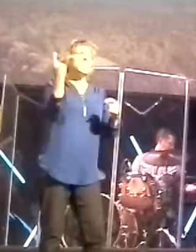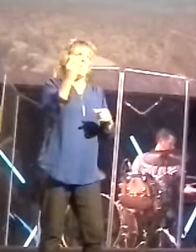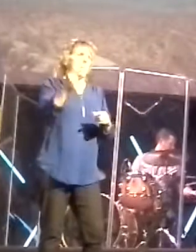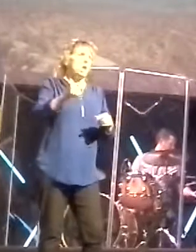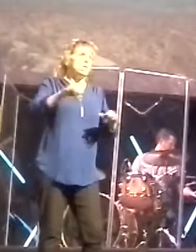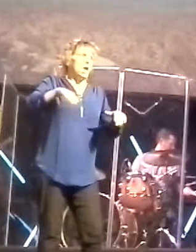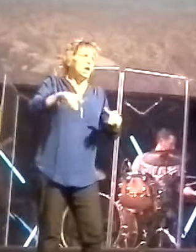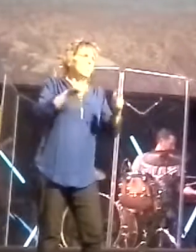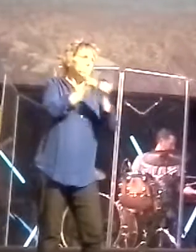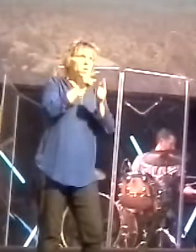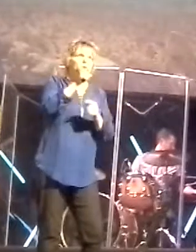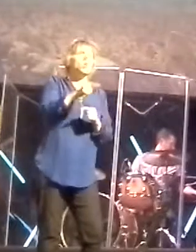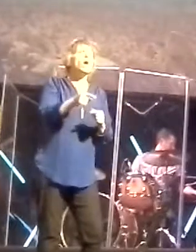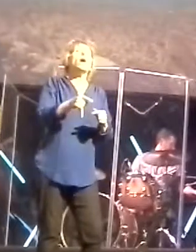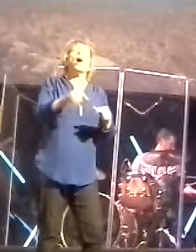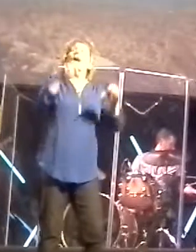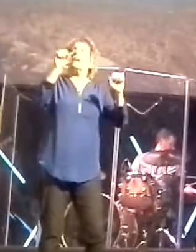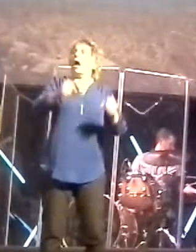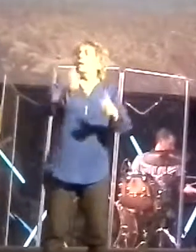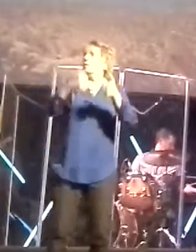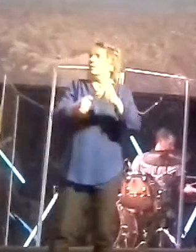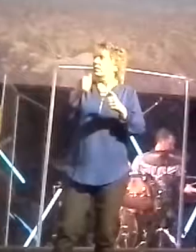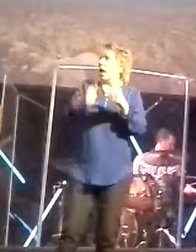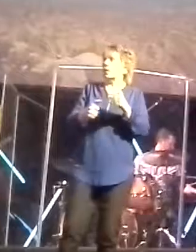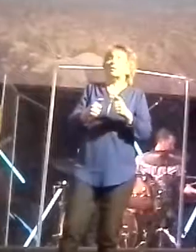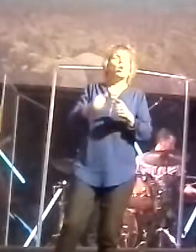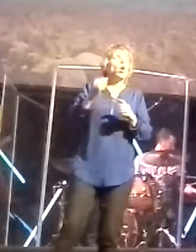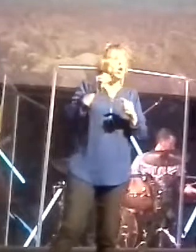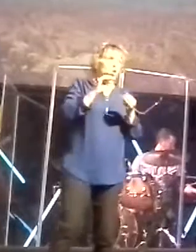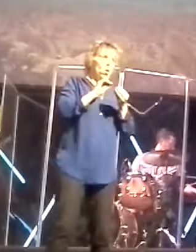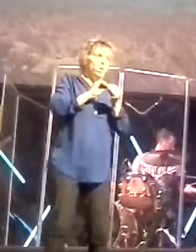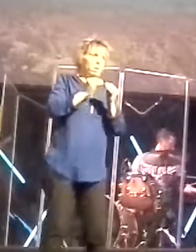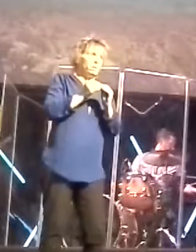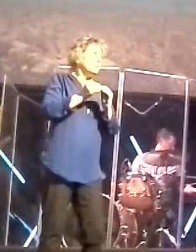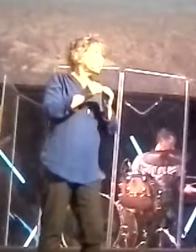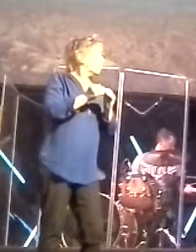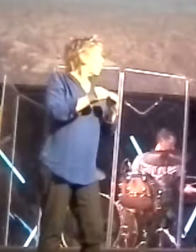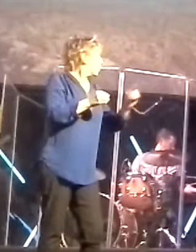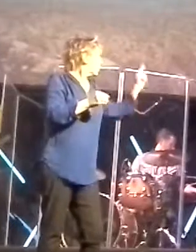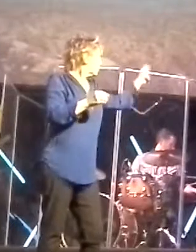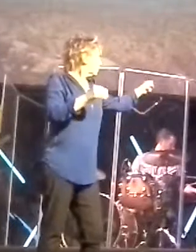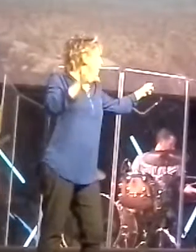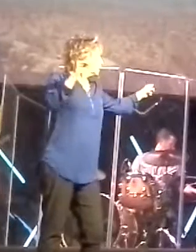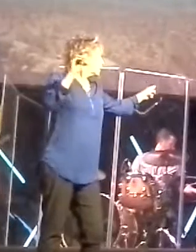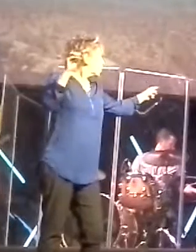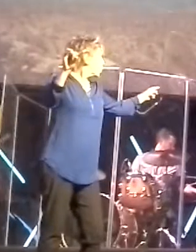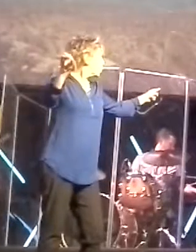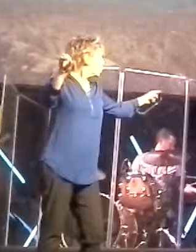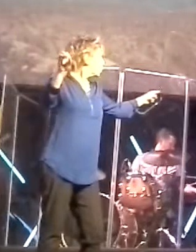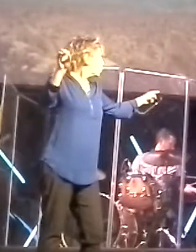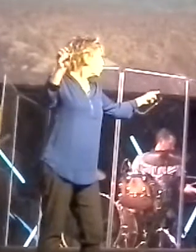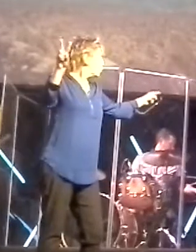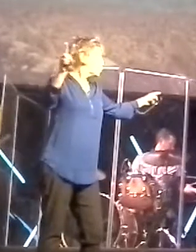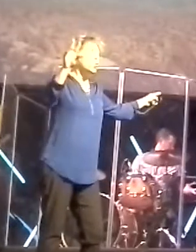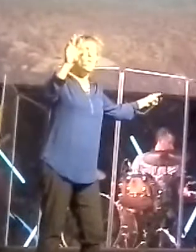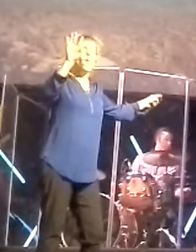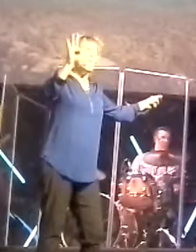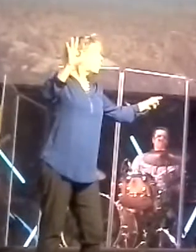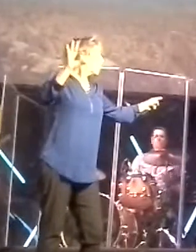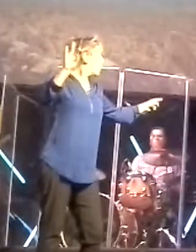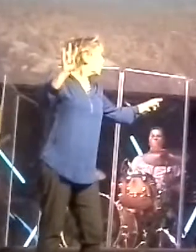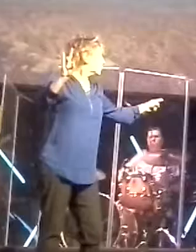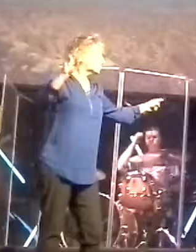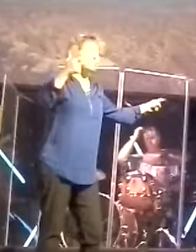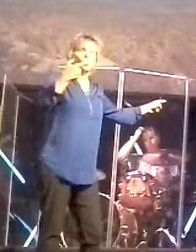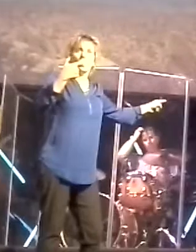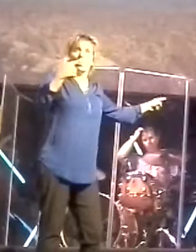your first name to this number on the screen. Because no one walks alone. We want to be part of your journey. We're also going to